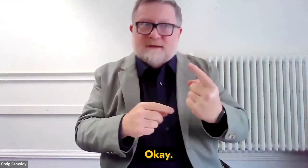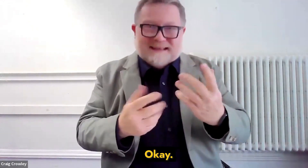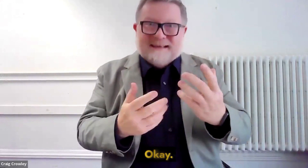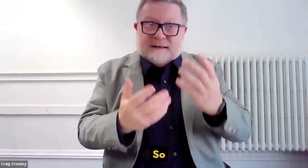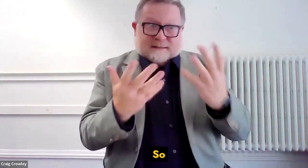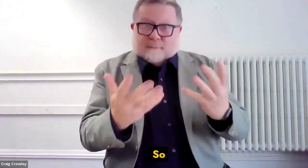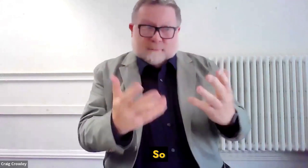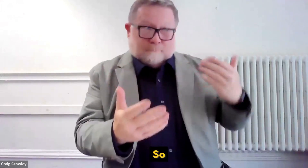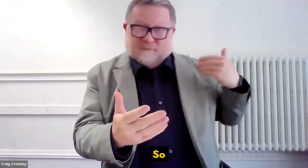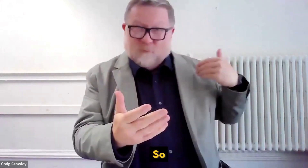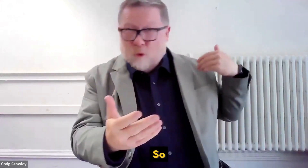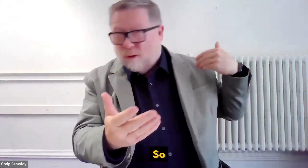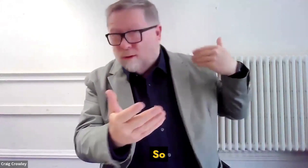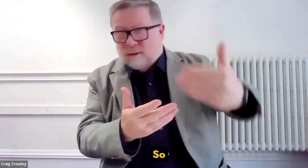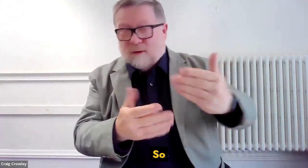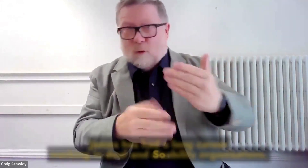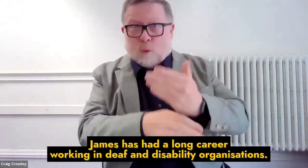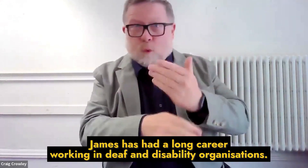Okay, so